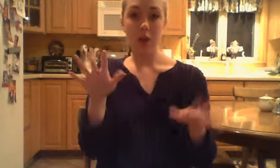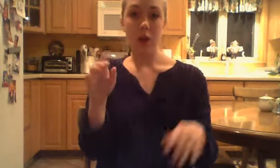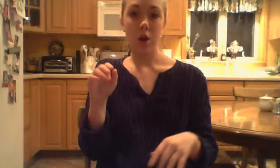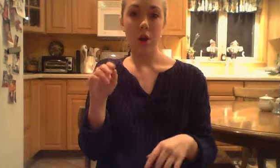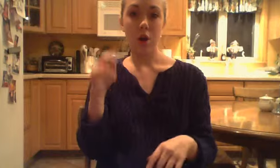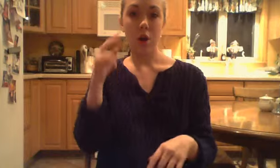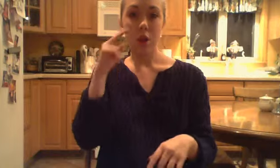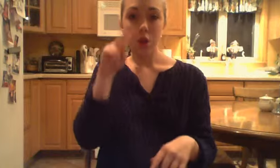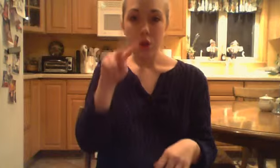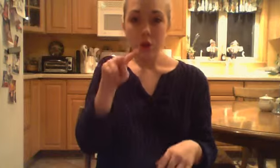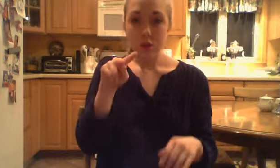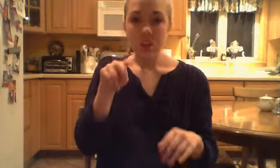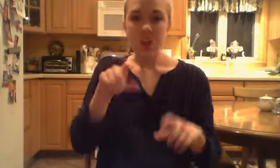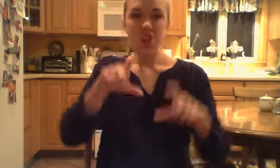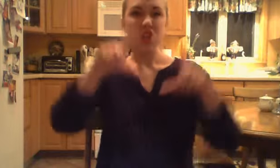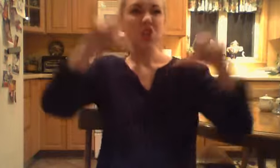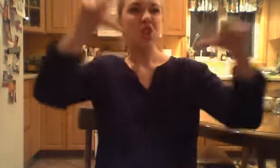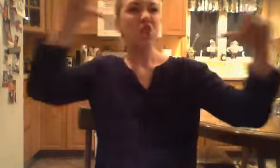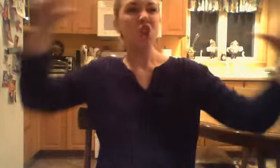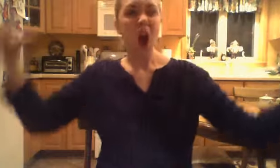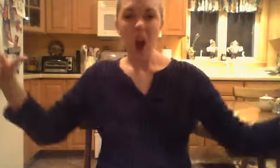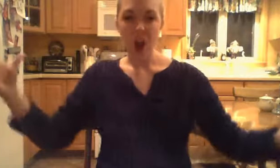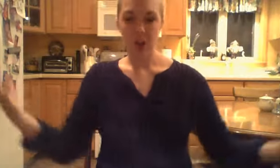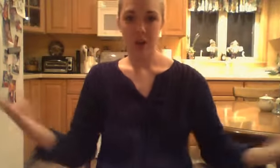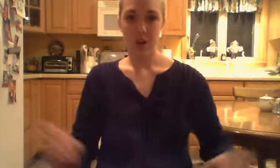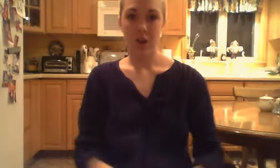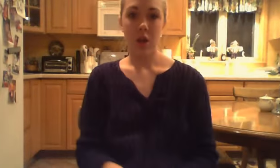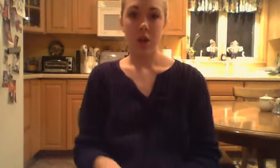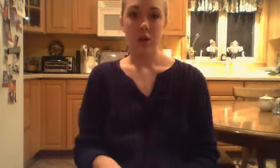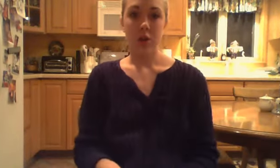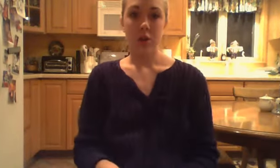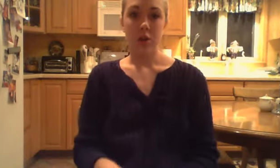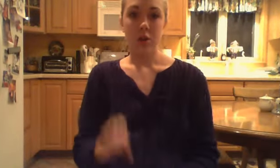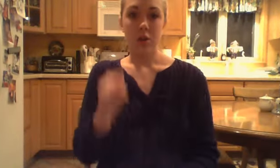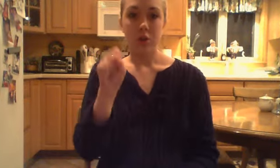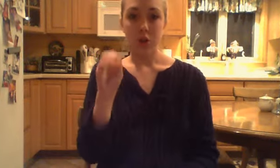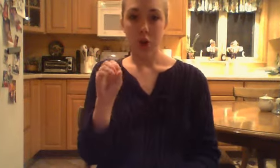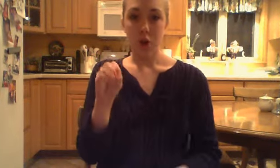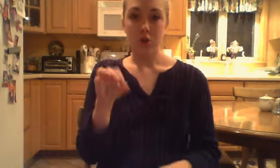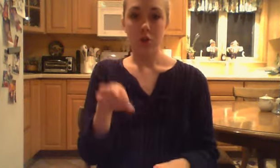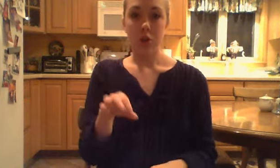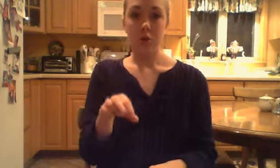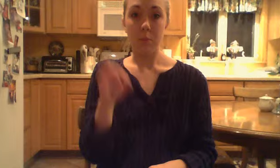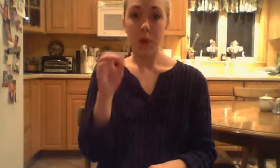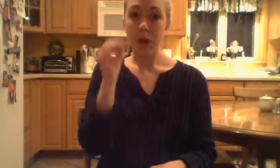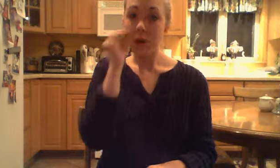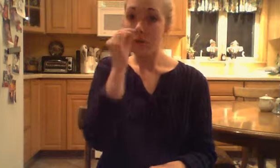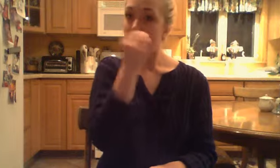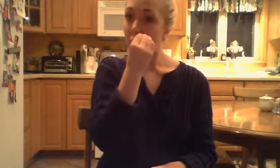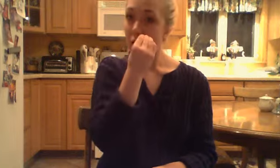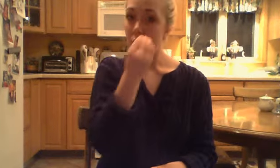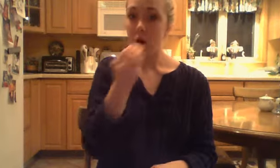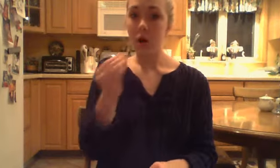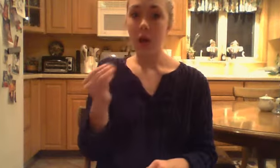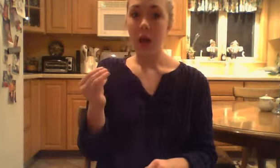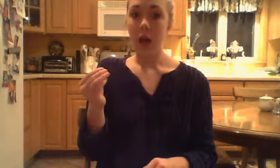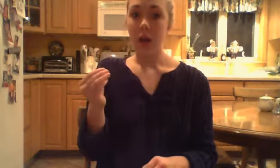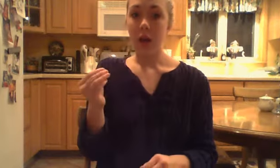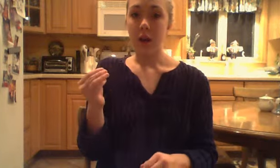a small flower and she would enlarge it so that it was huge. This painting, for example, is probably as big as